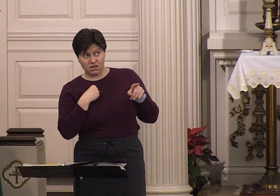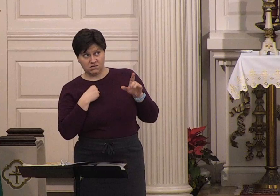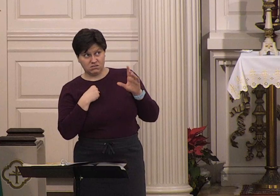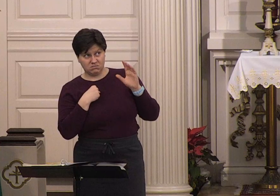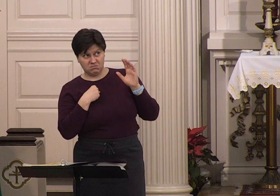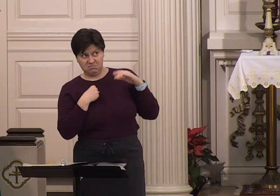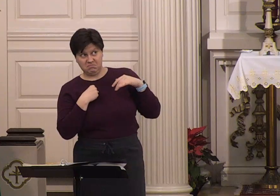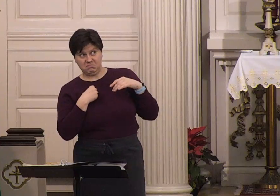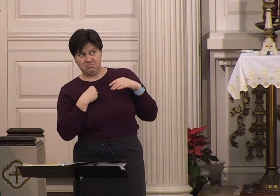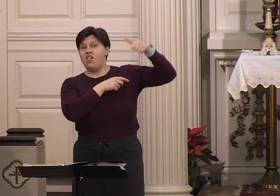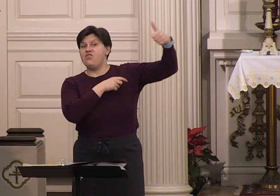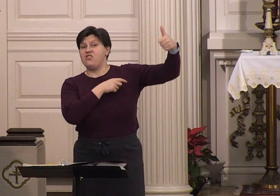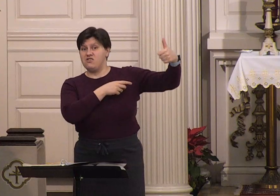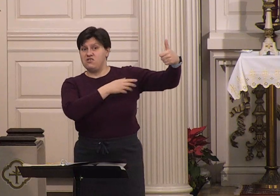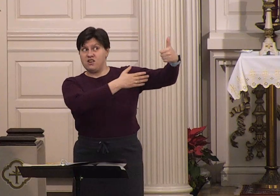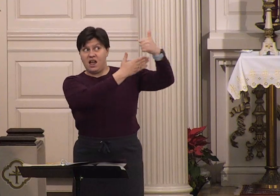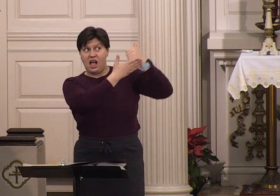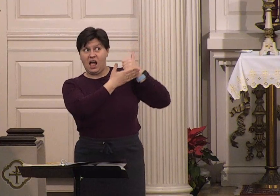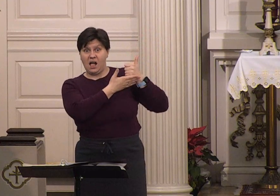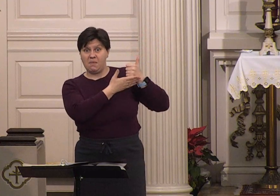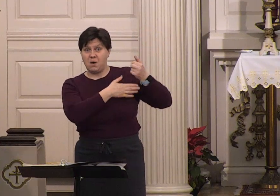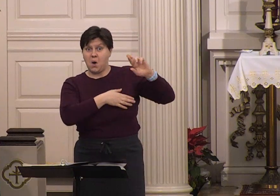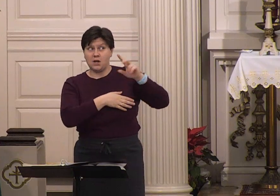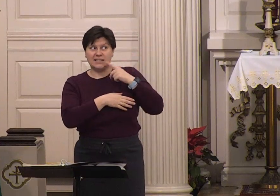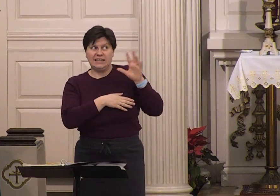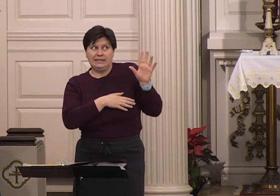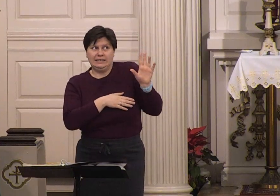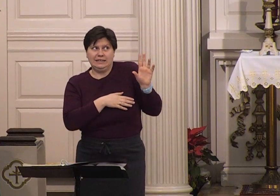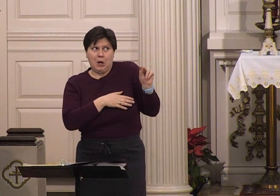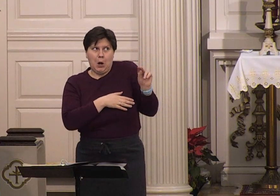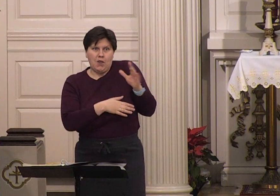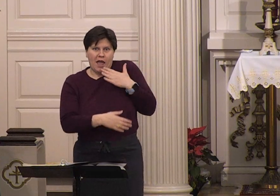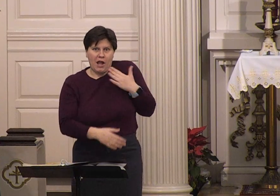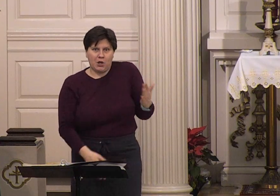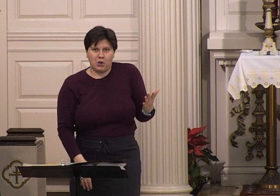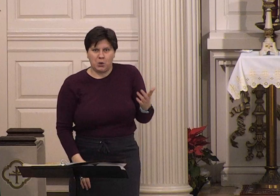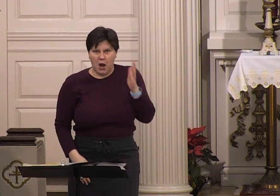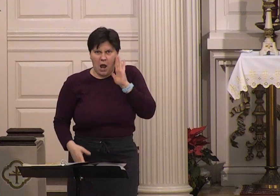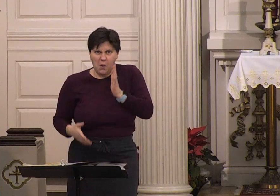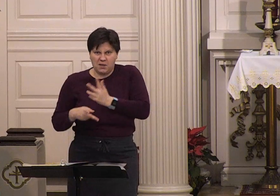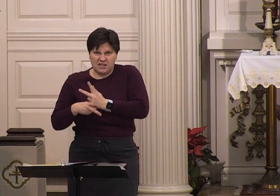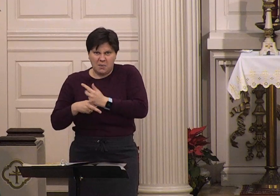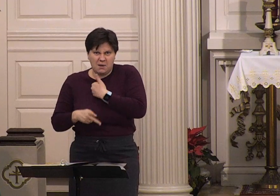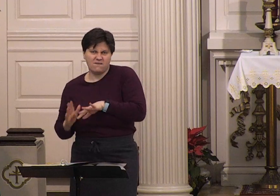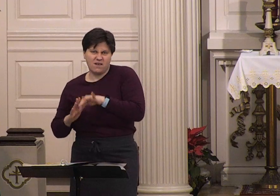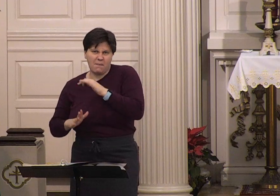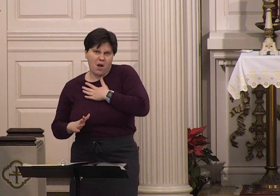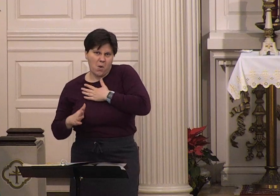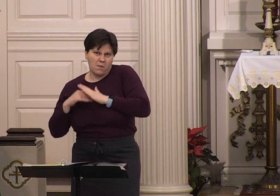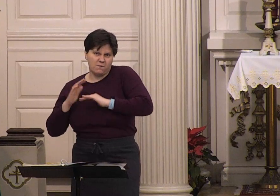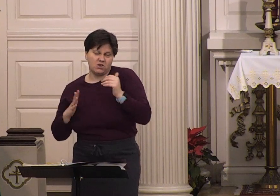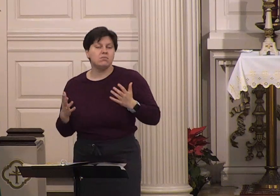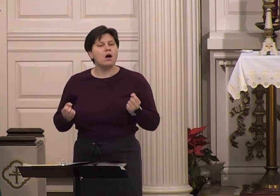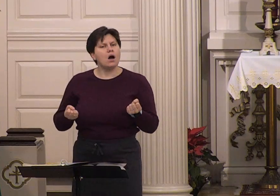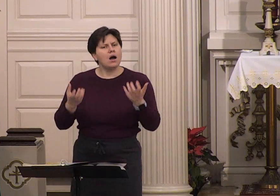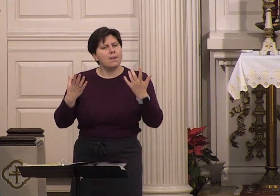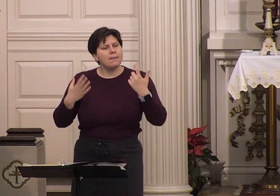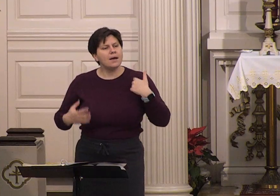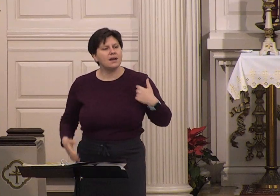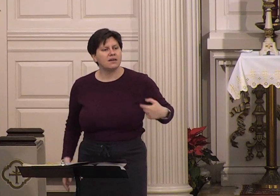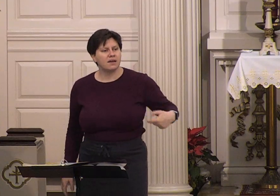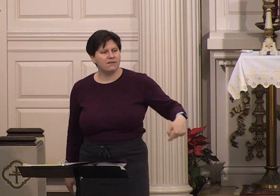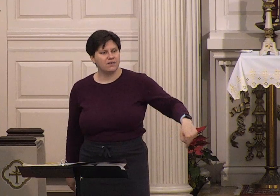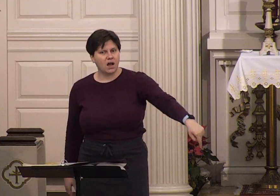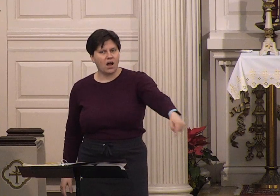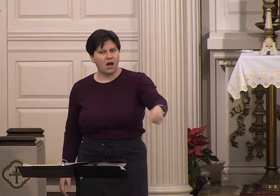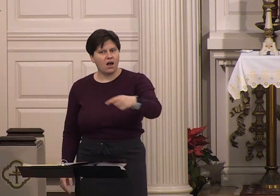someone else? Or do I say, thank you, but no, I'll find my own comfort. And how many of us, if